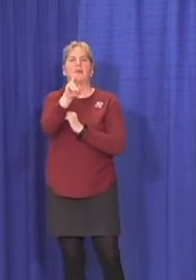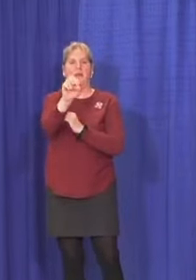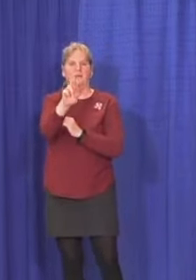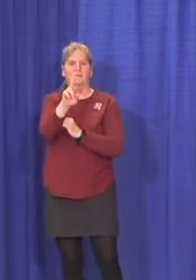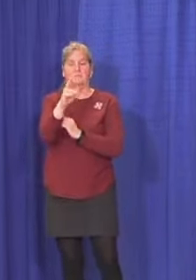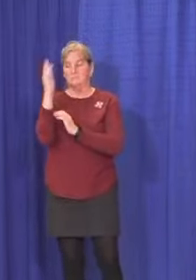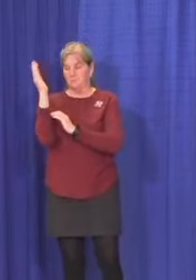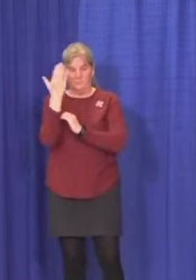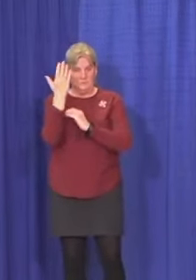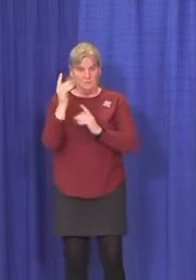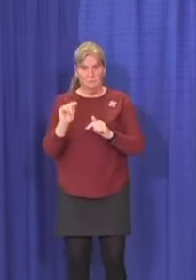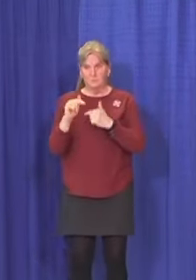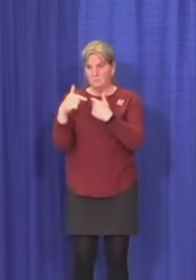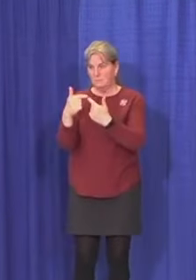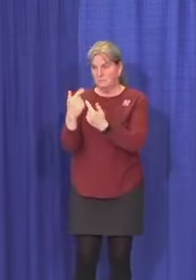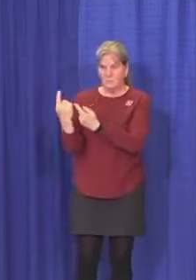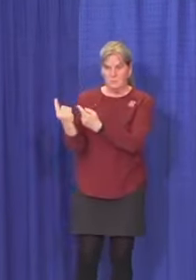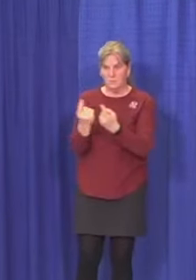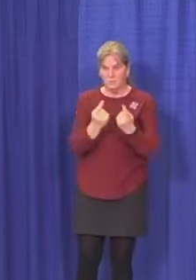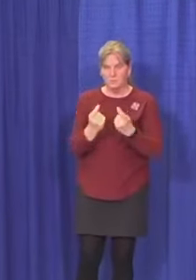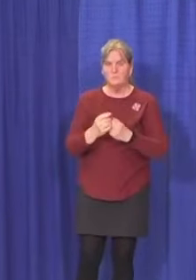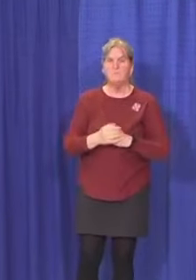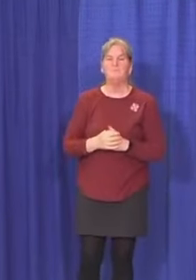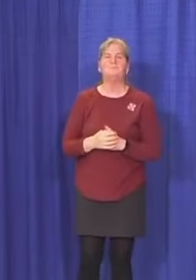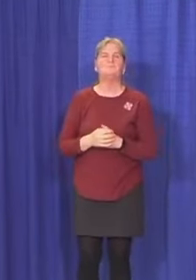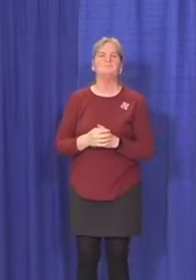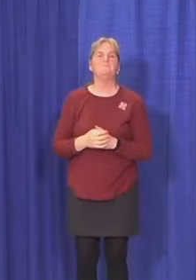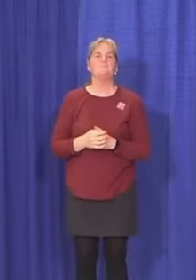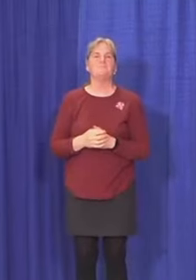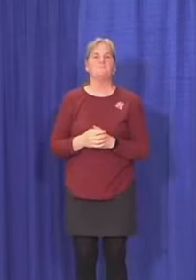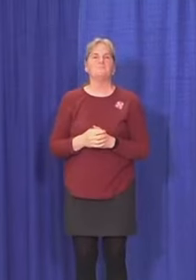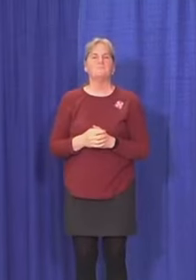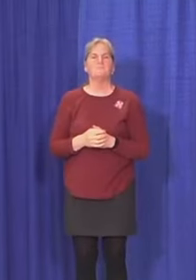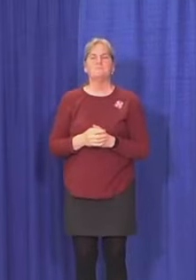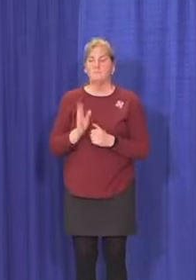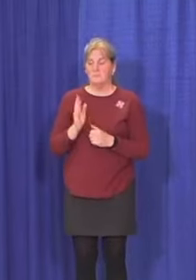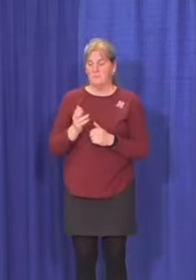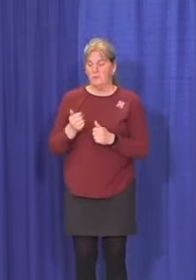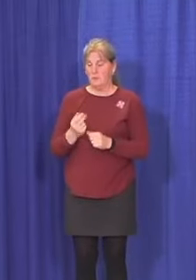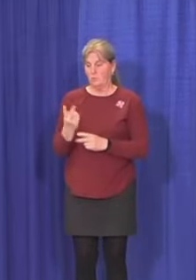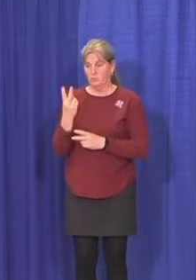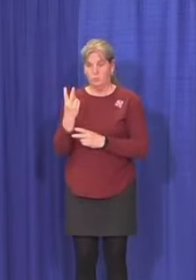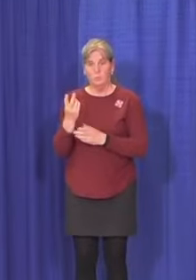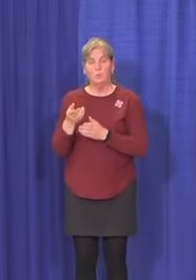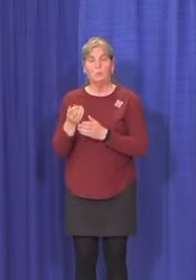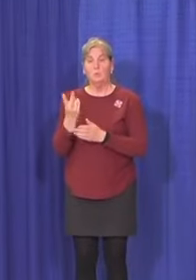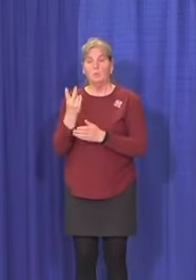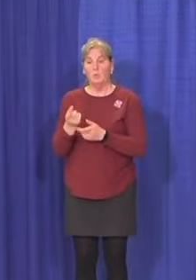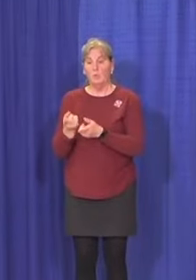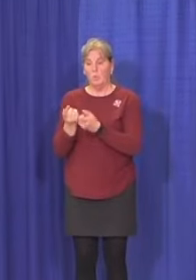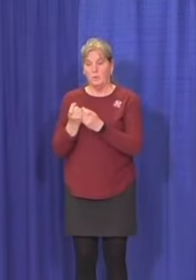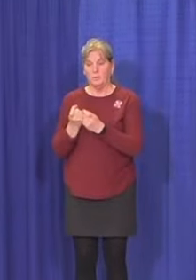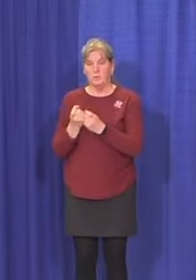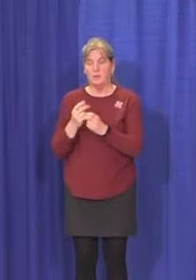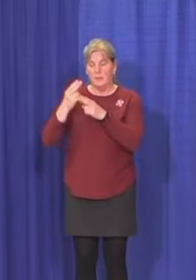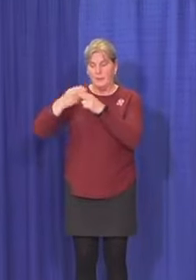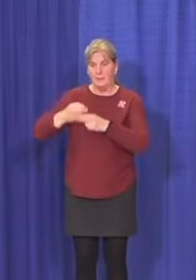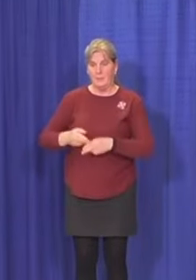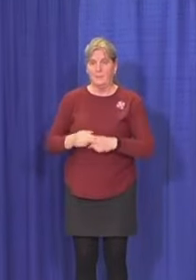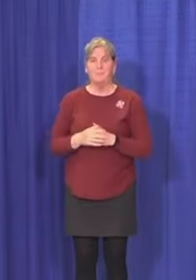our speakers, we will go to the phone lines and entertain questions from reporters. You will each have two questions, and we will call you by